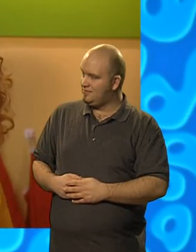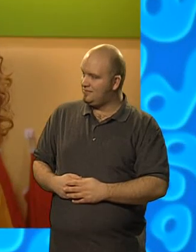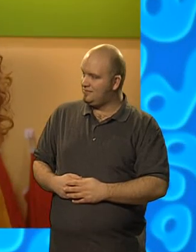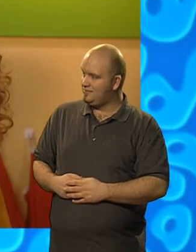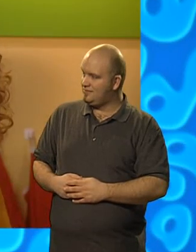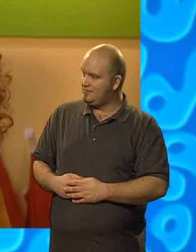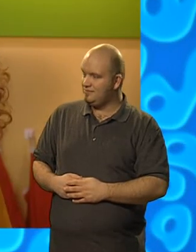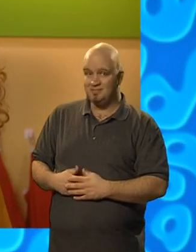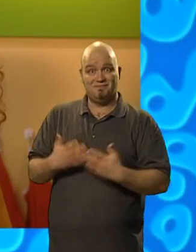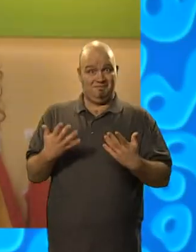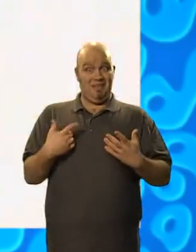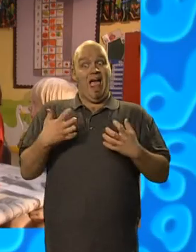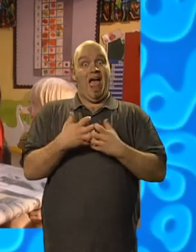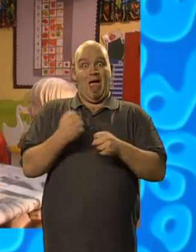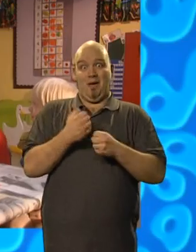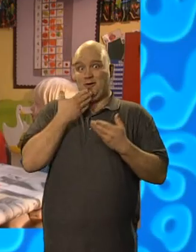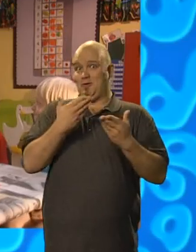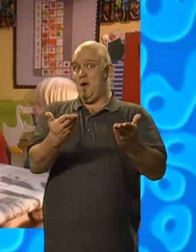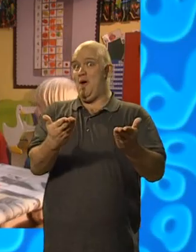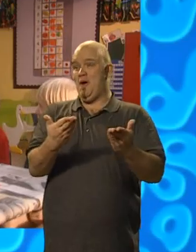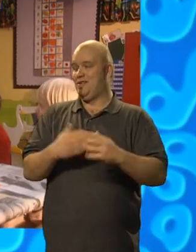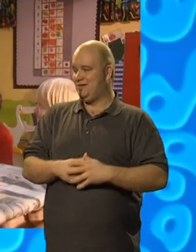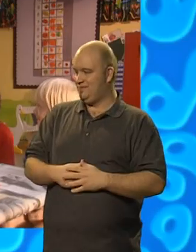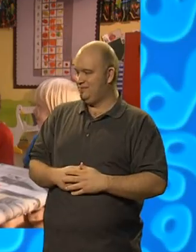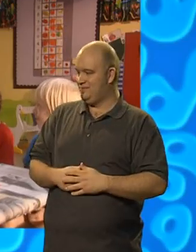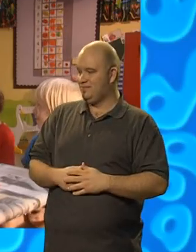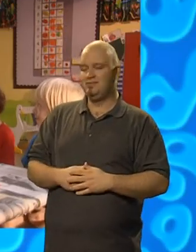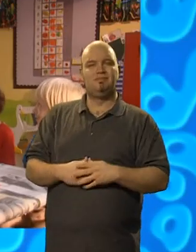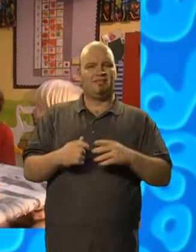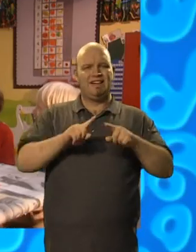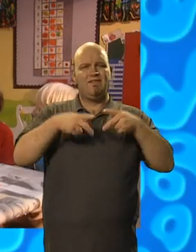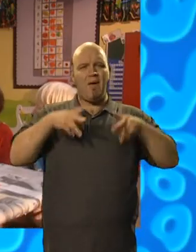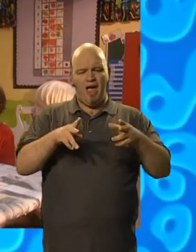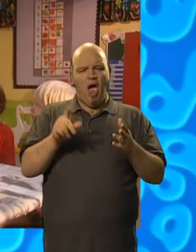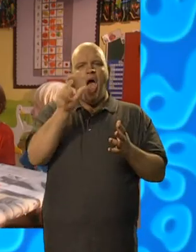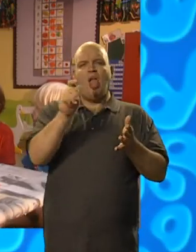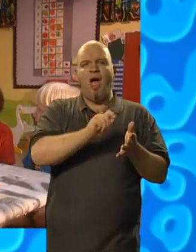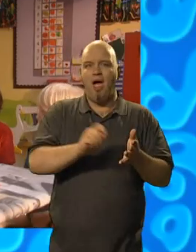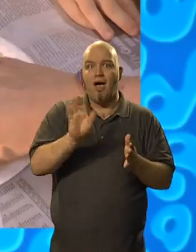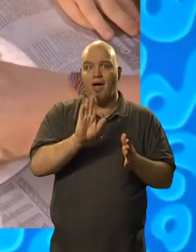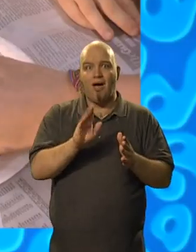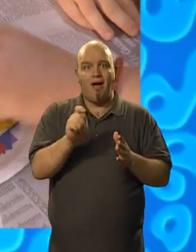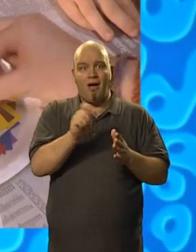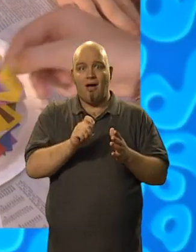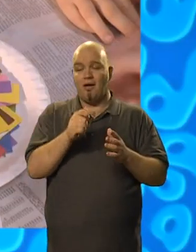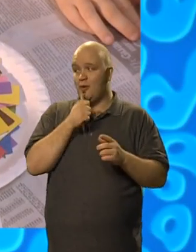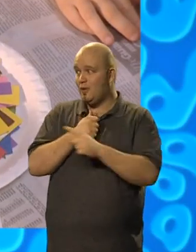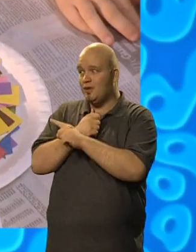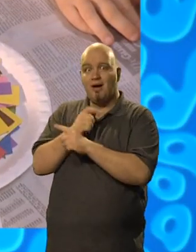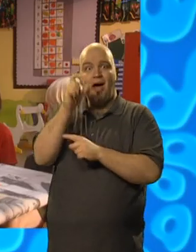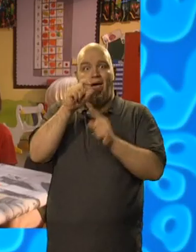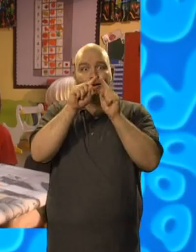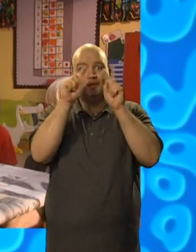And here's how we made it. Now here's a different way of colouring in. We're not using any crayons, just these